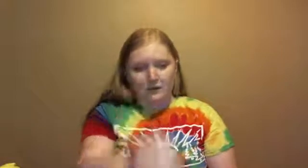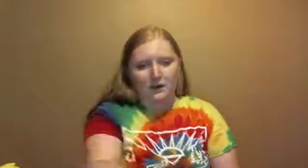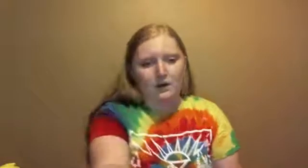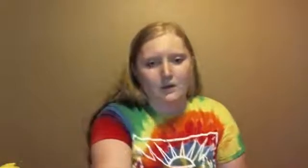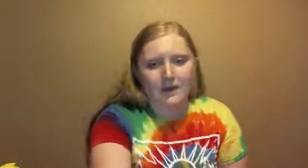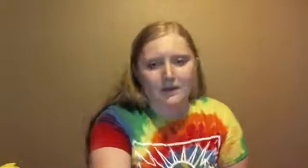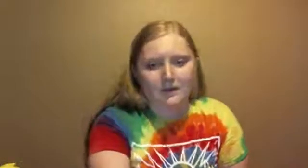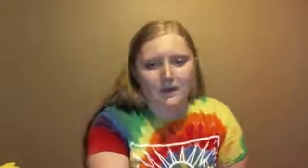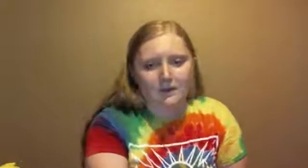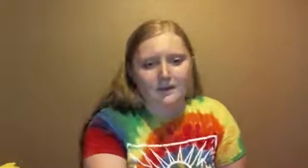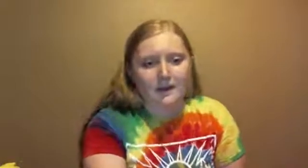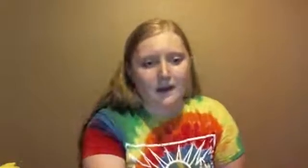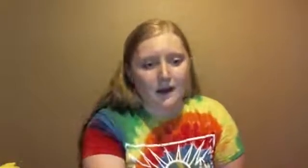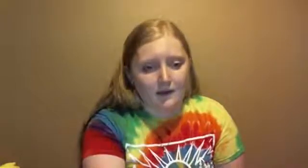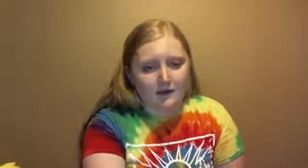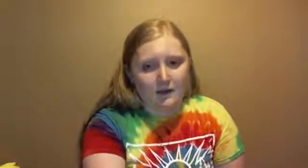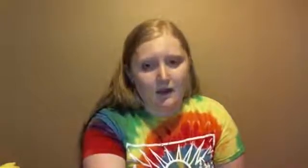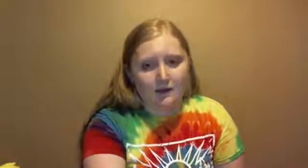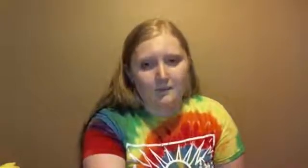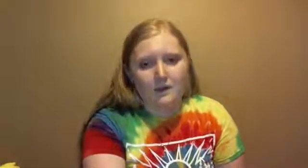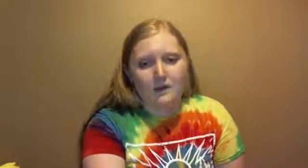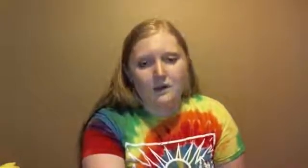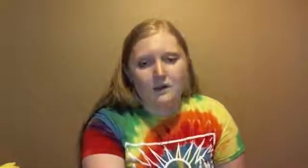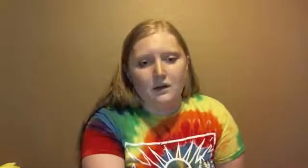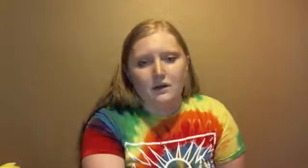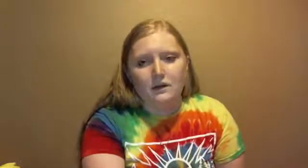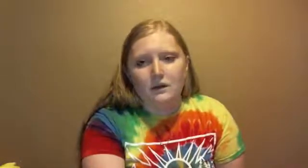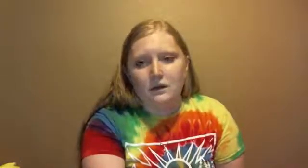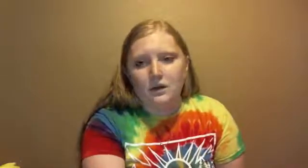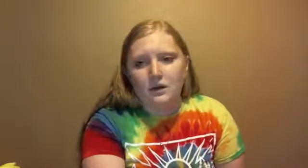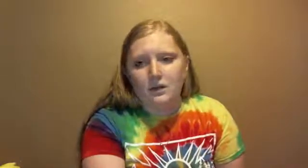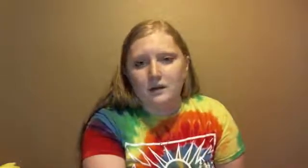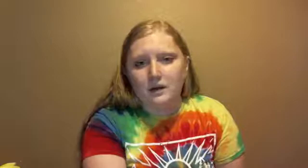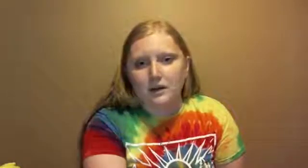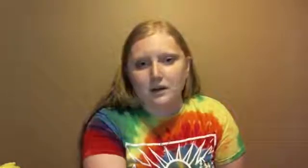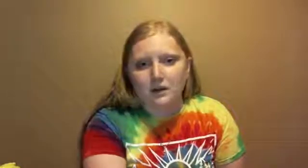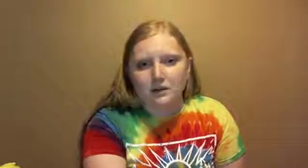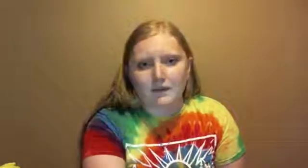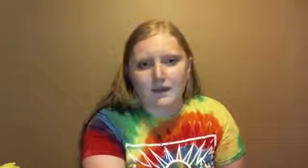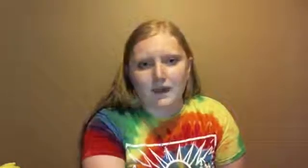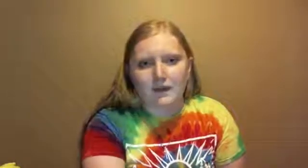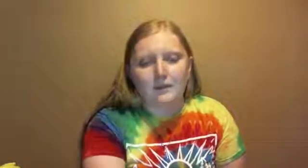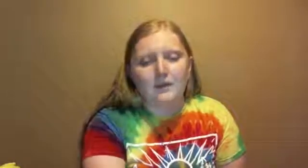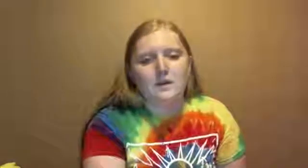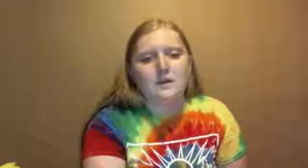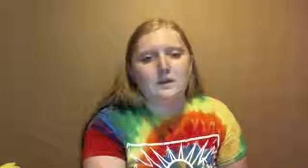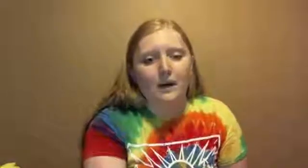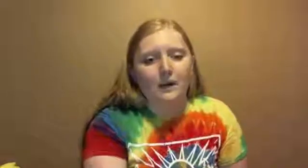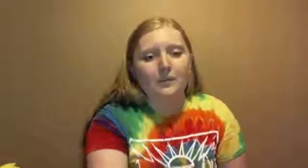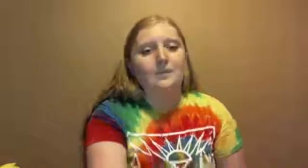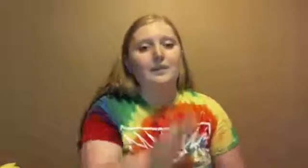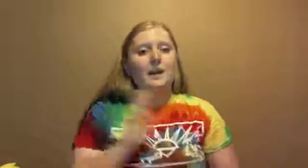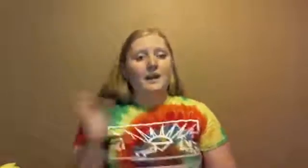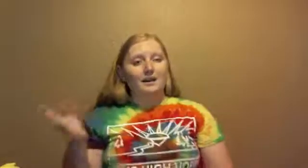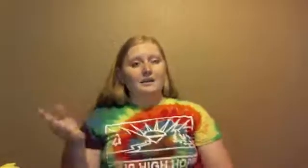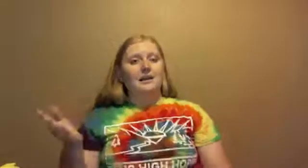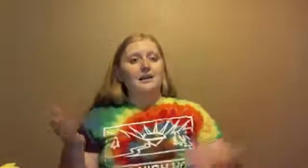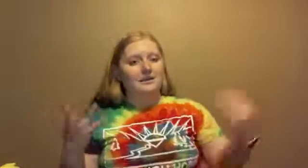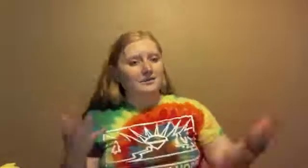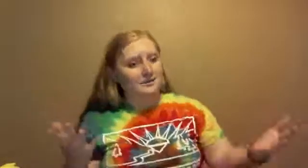All right, so that was the color song. So I'm going to close that. So